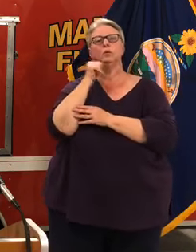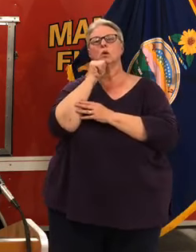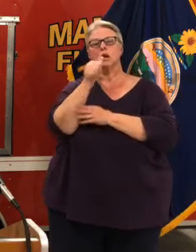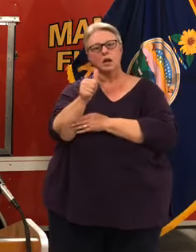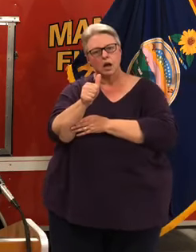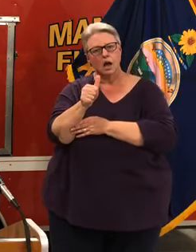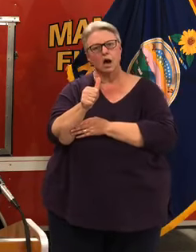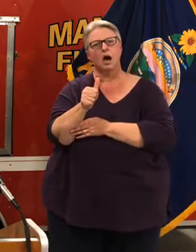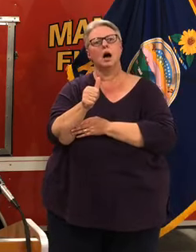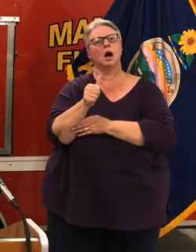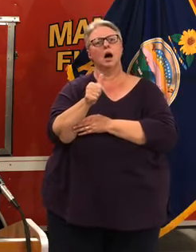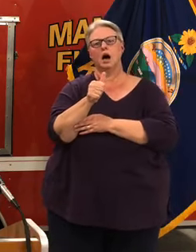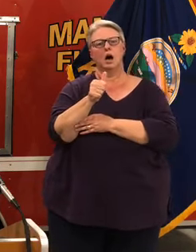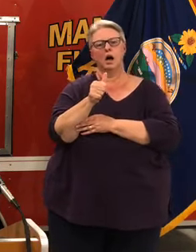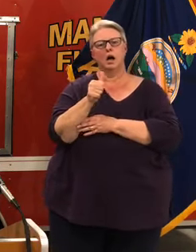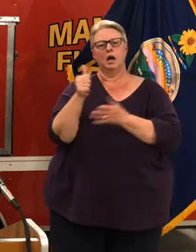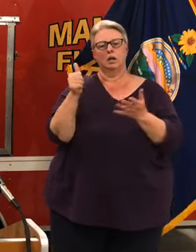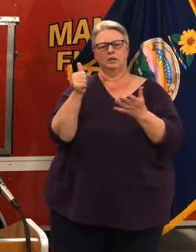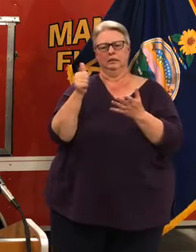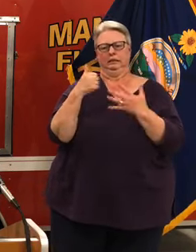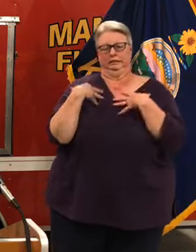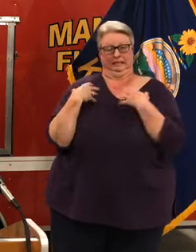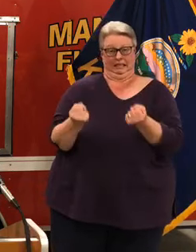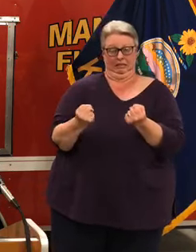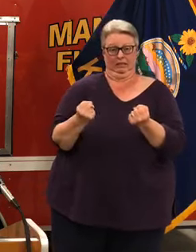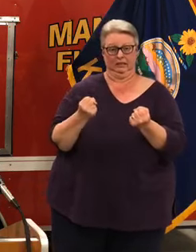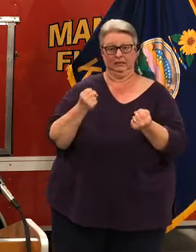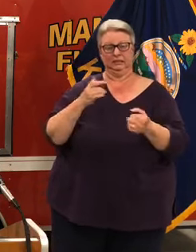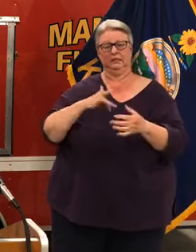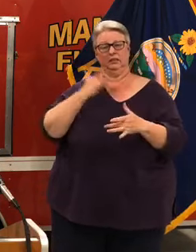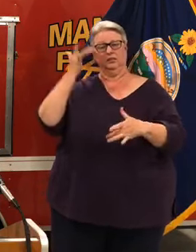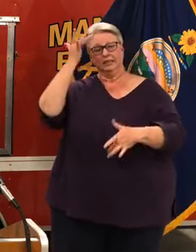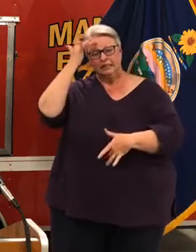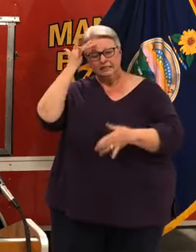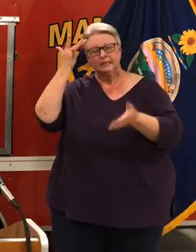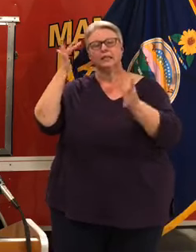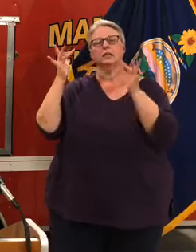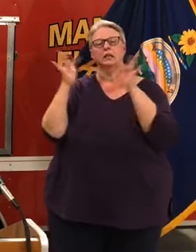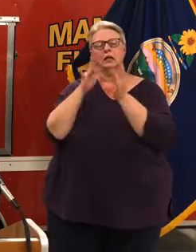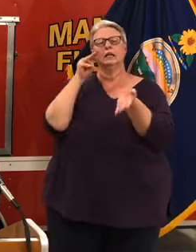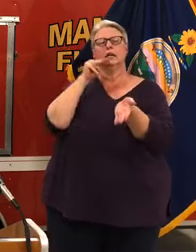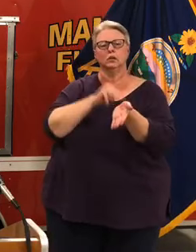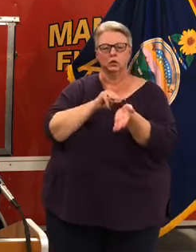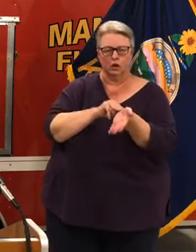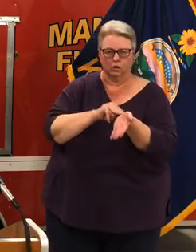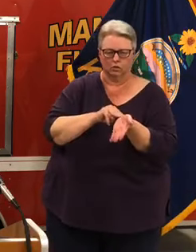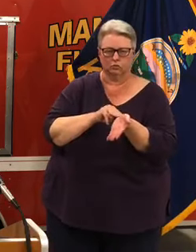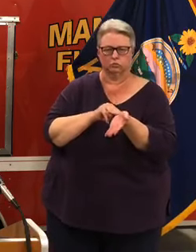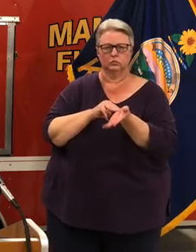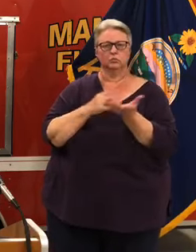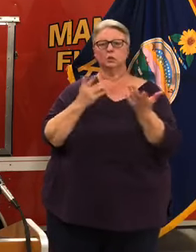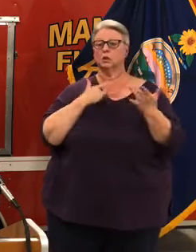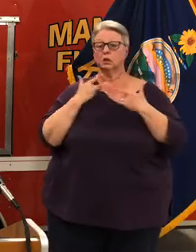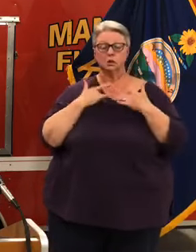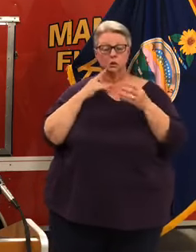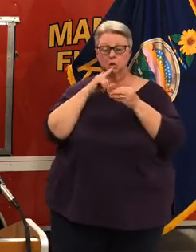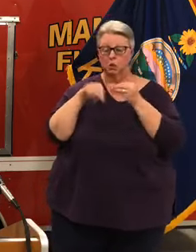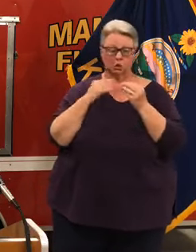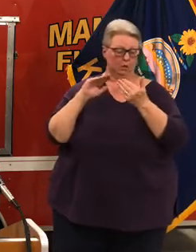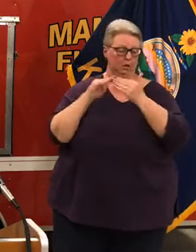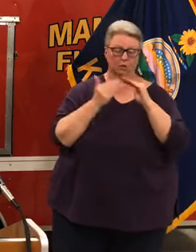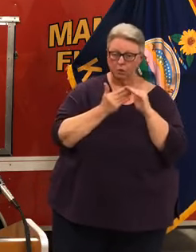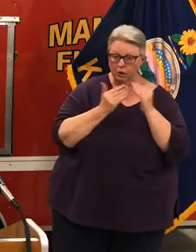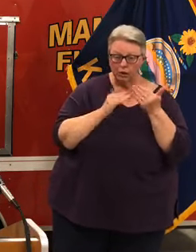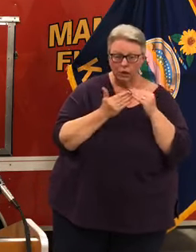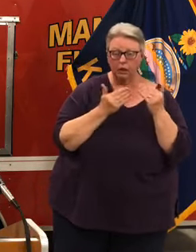out to your provider. We want to take care of you. We care very much about our community and our health care, and we are still open for business to